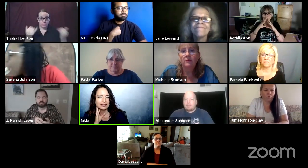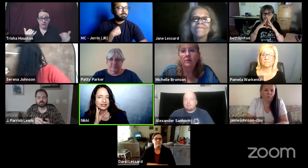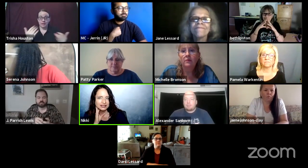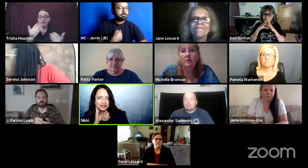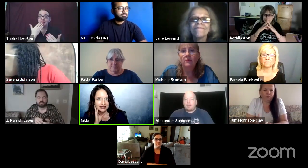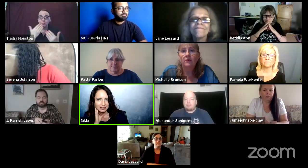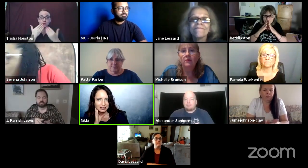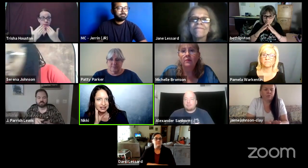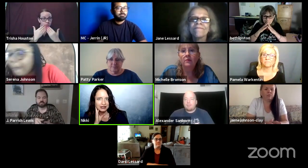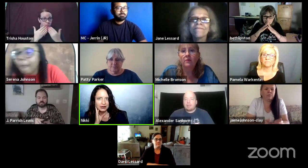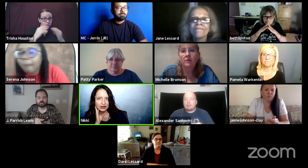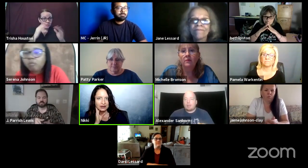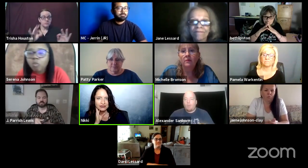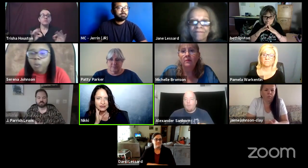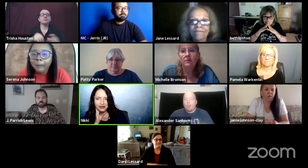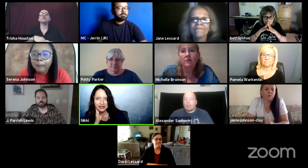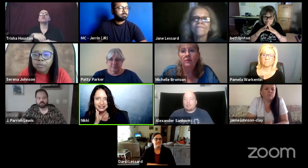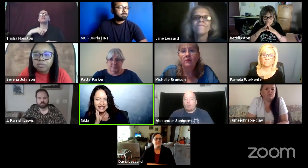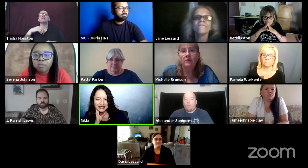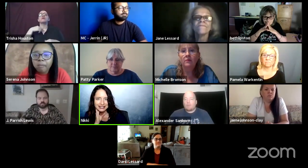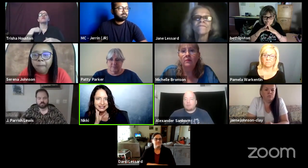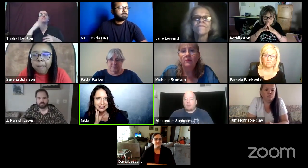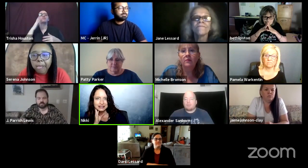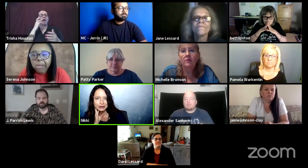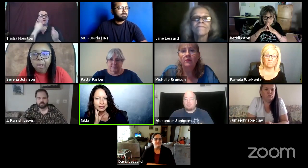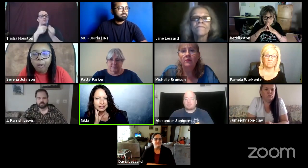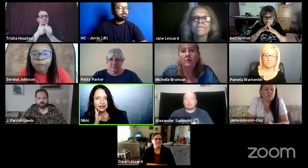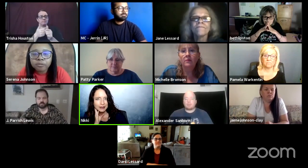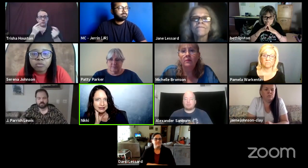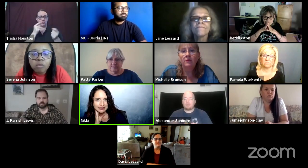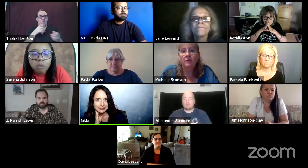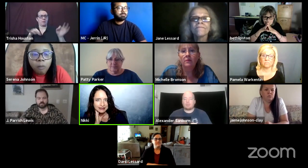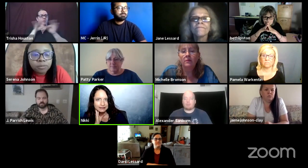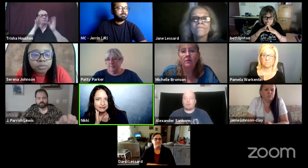First, thank you all for attending today's community comments.